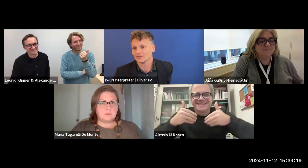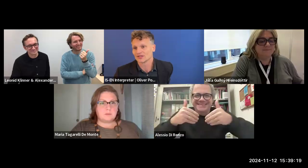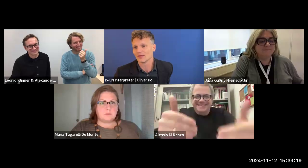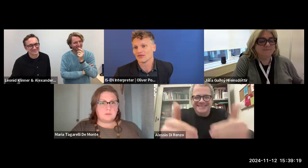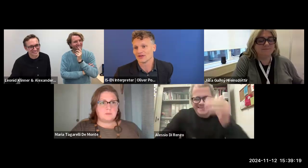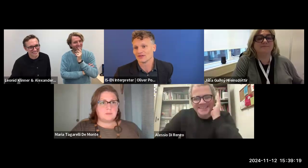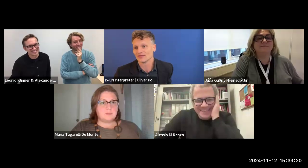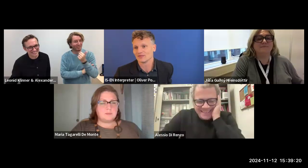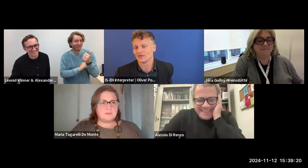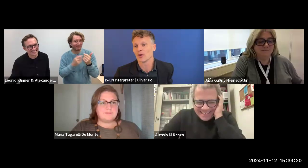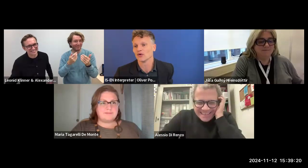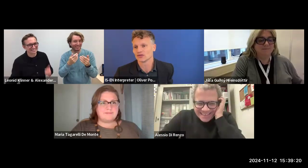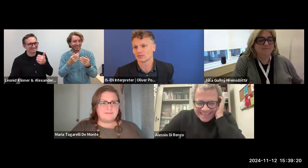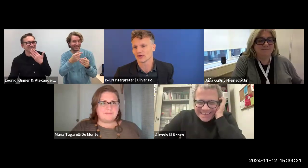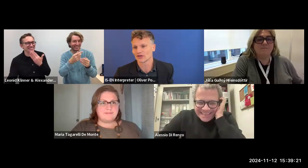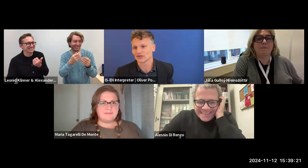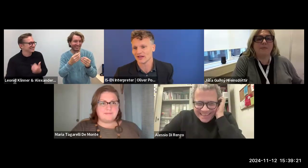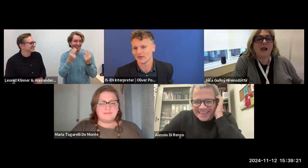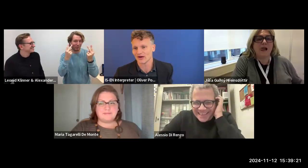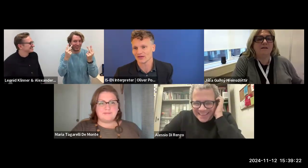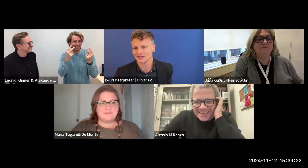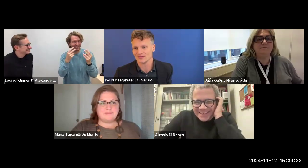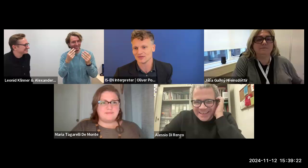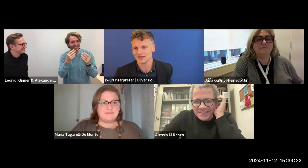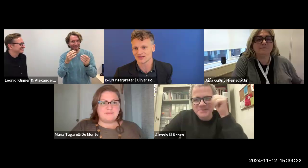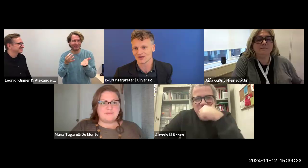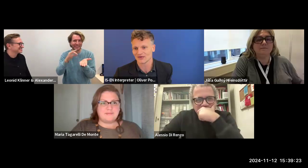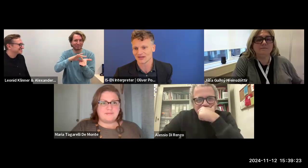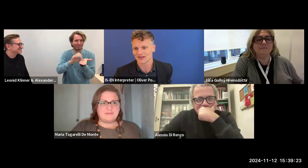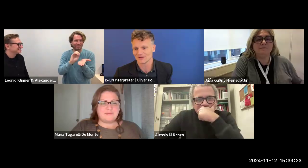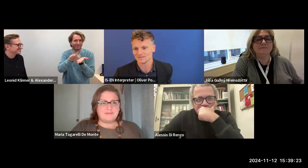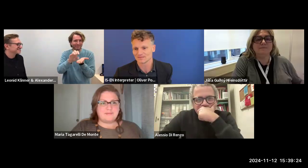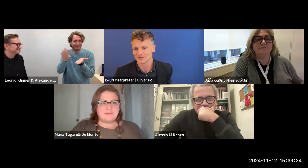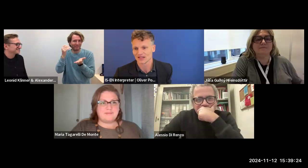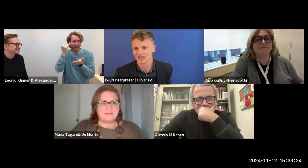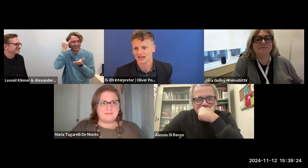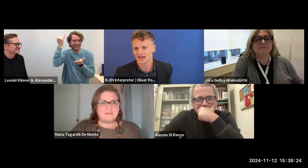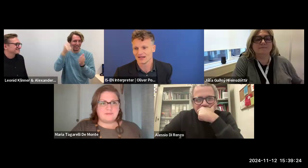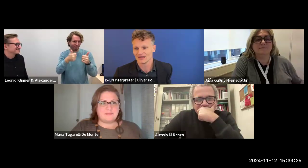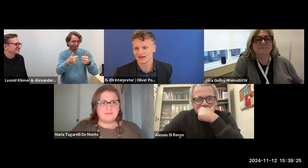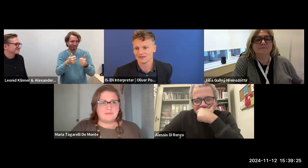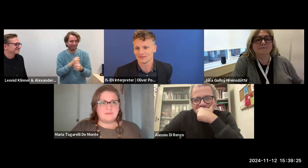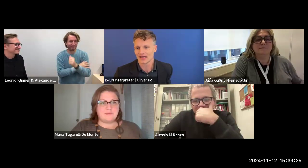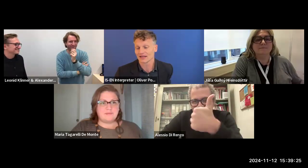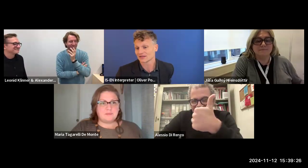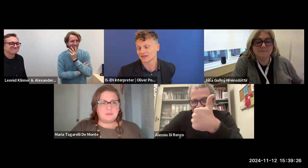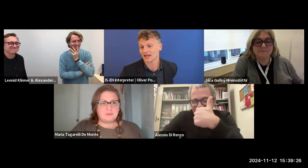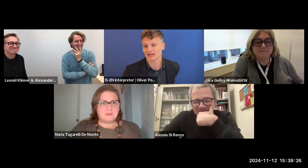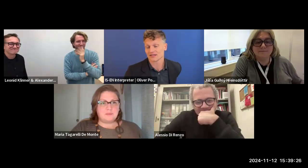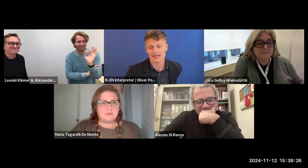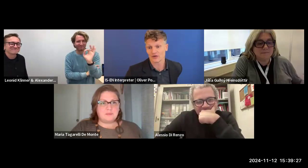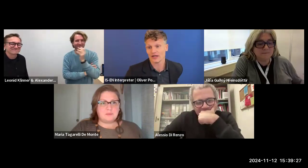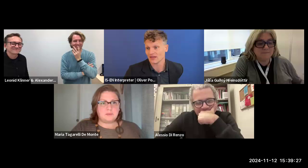shortcut some of the post-production that we all seem to be stuck with. And